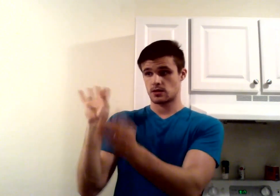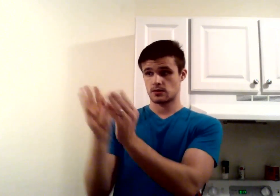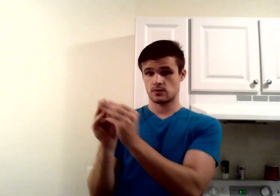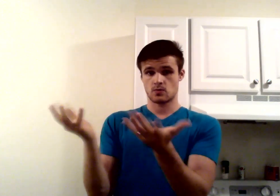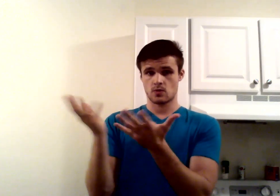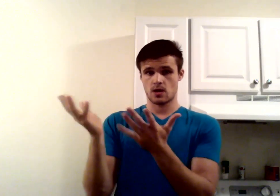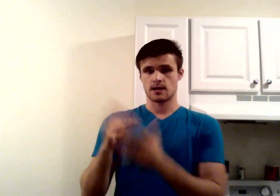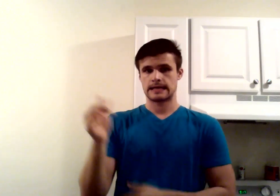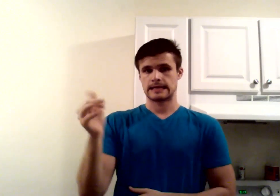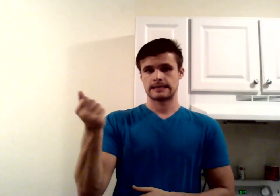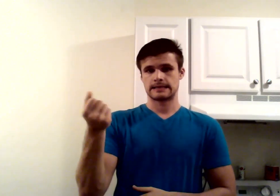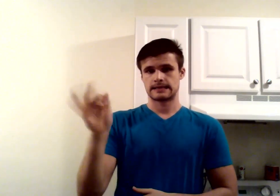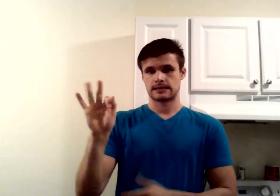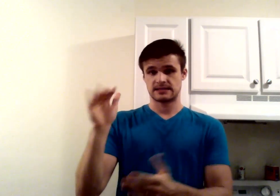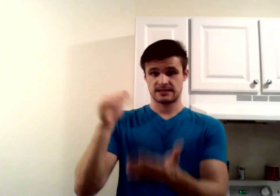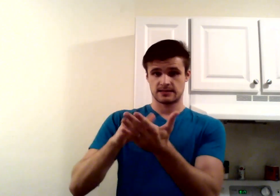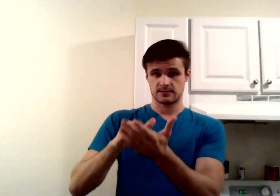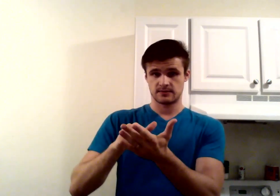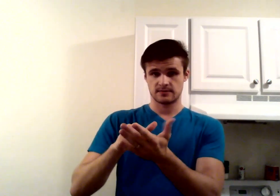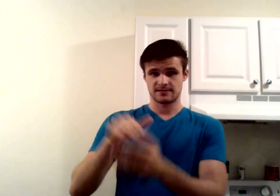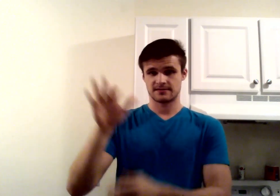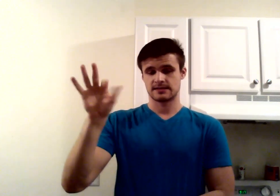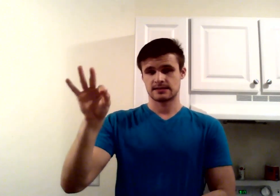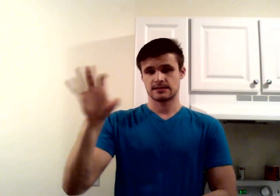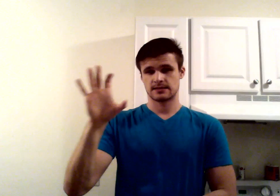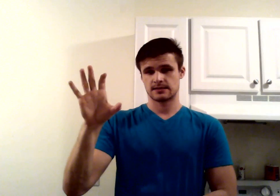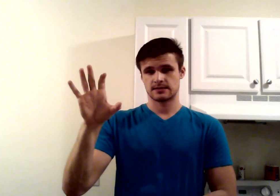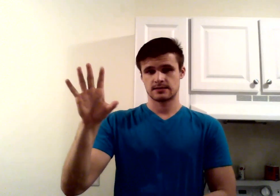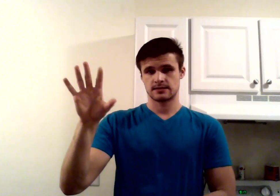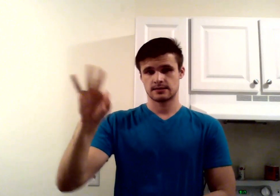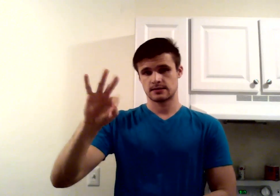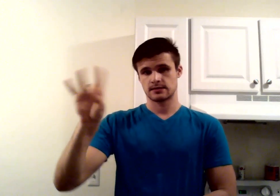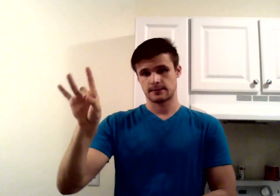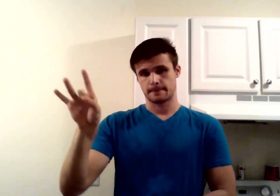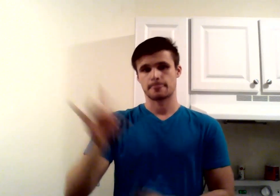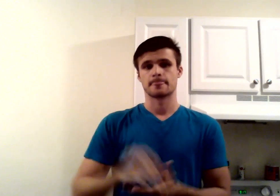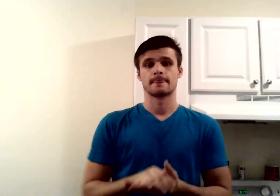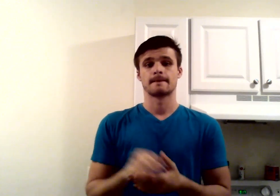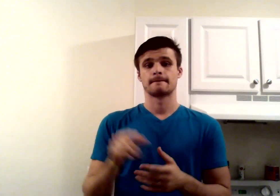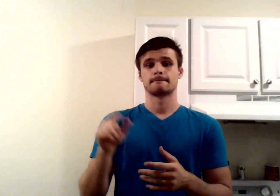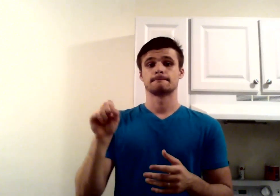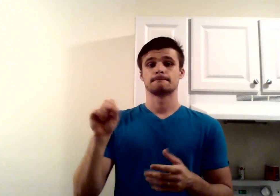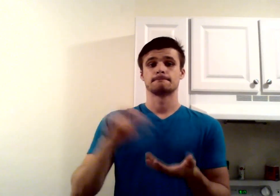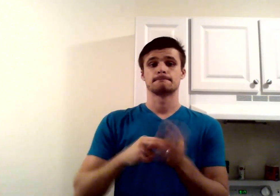19,998. Okay, we know. So now, if we add this number, the number we started with, to this number, it becomes